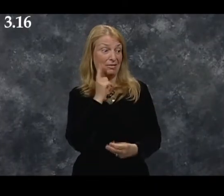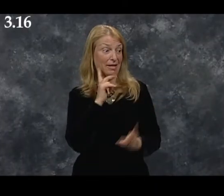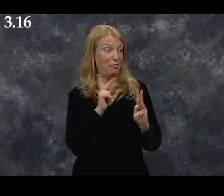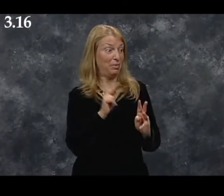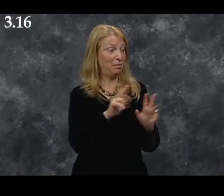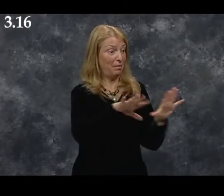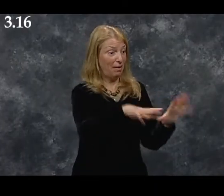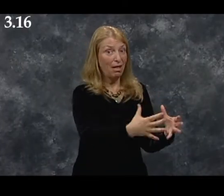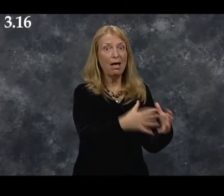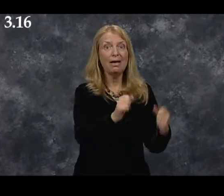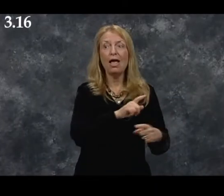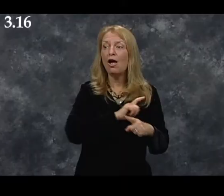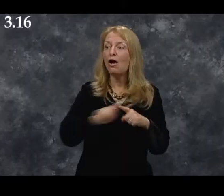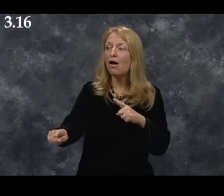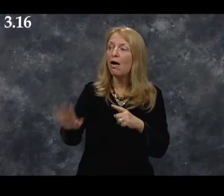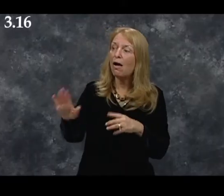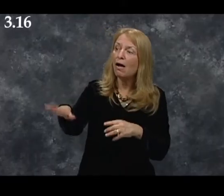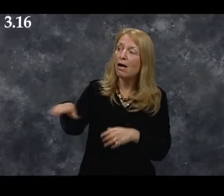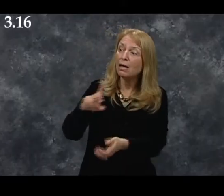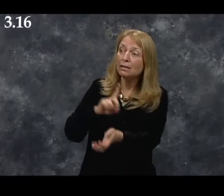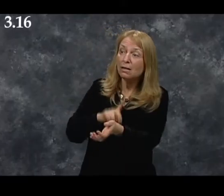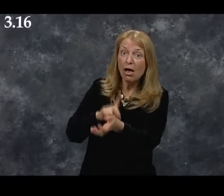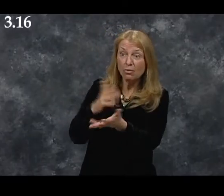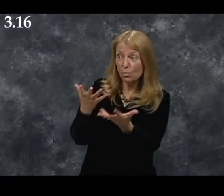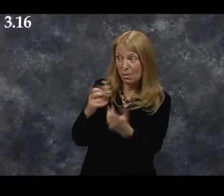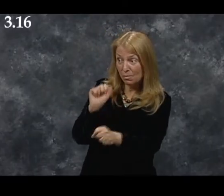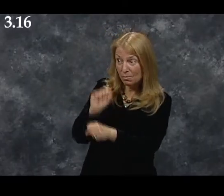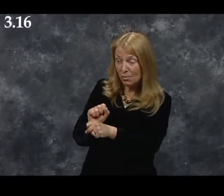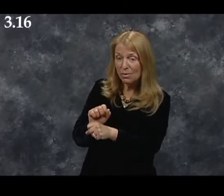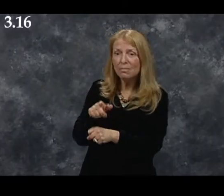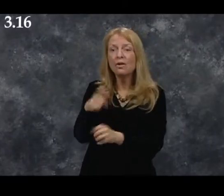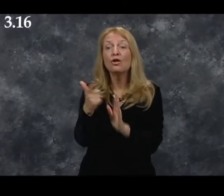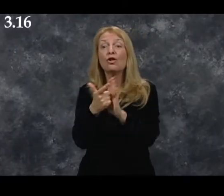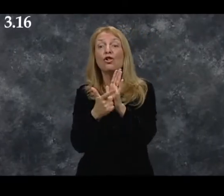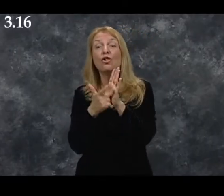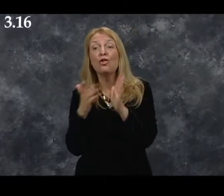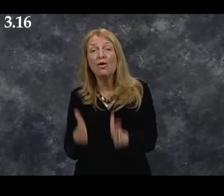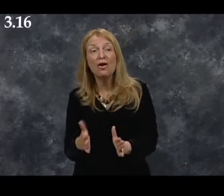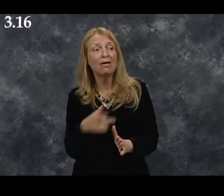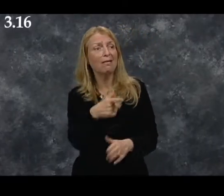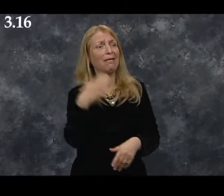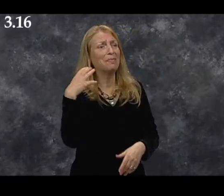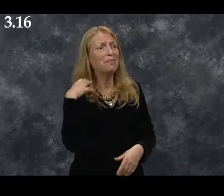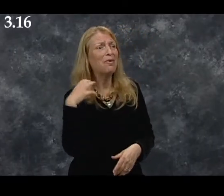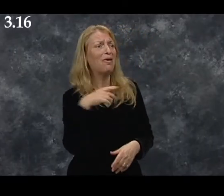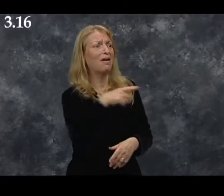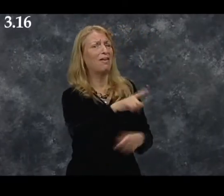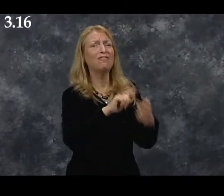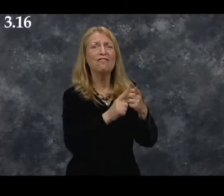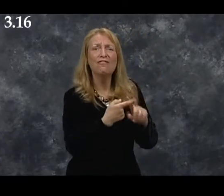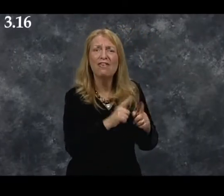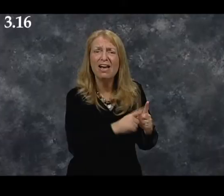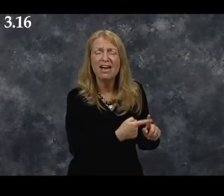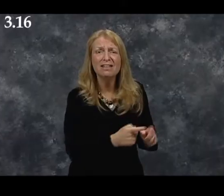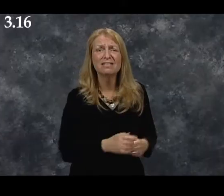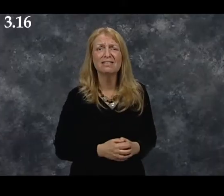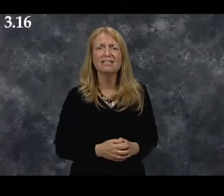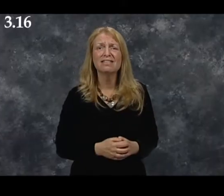Imagine, now deaf people can call their doctor for an appointment, they could talk to their attorneys, call